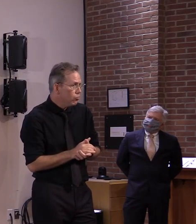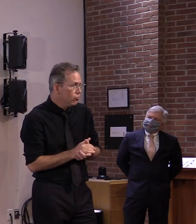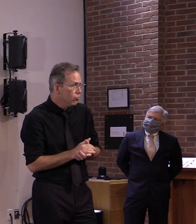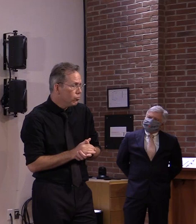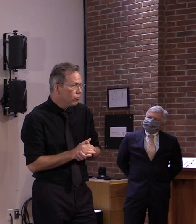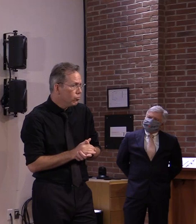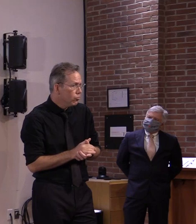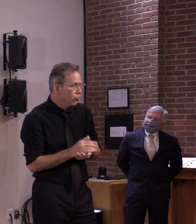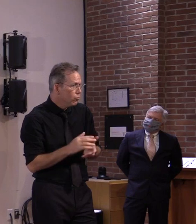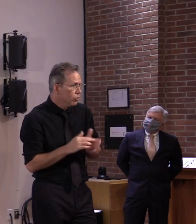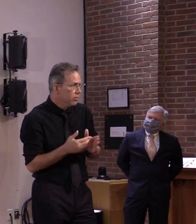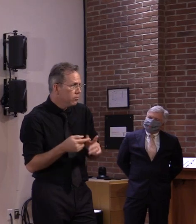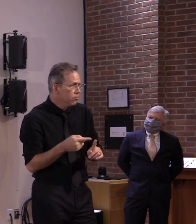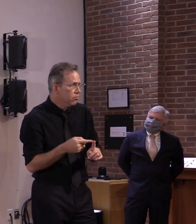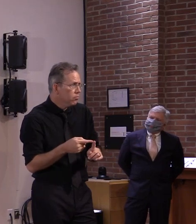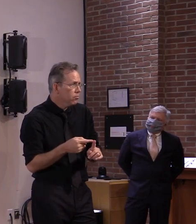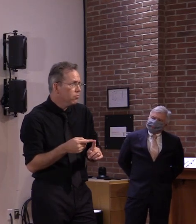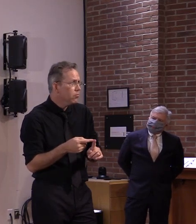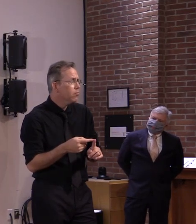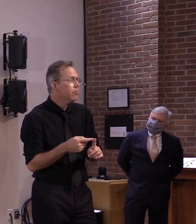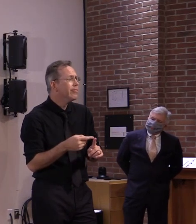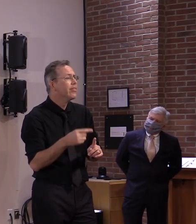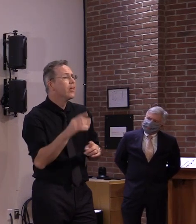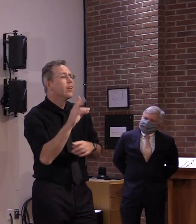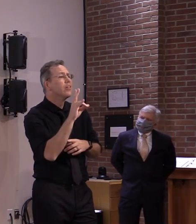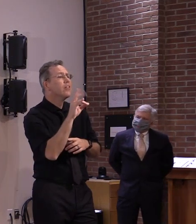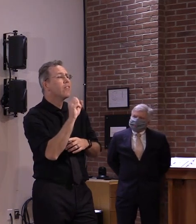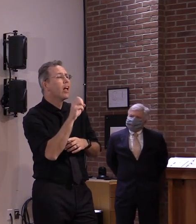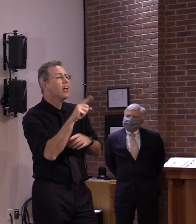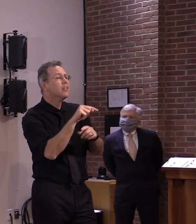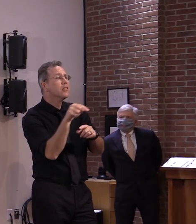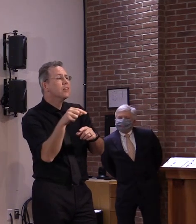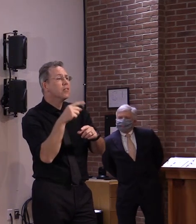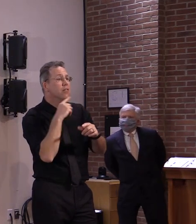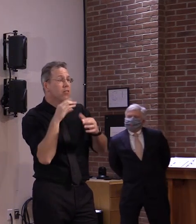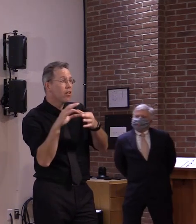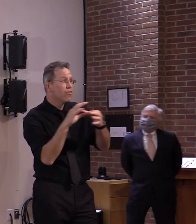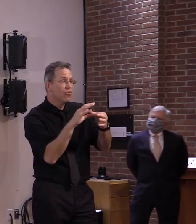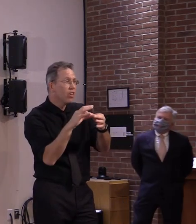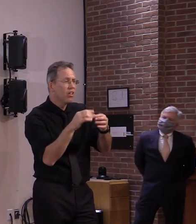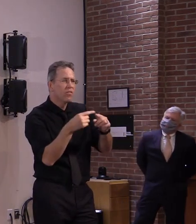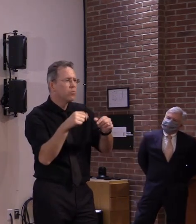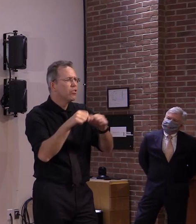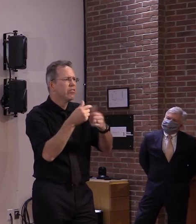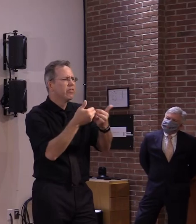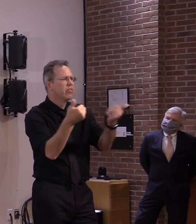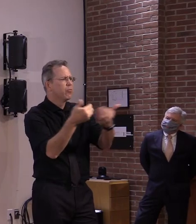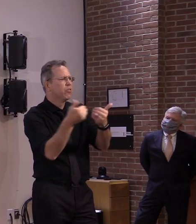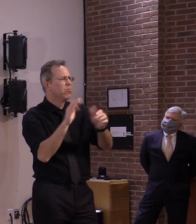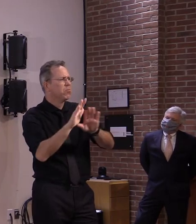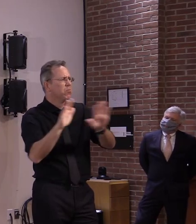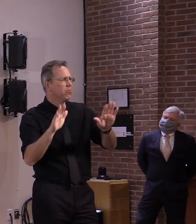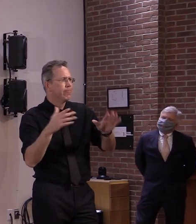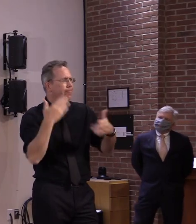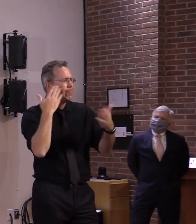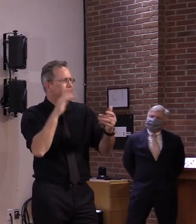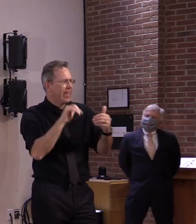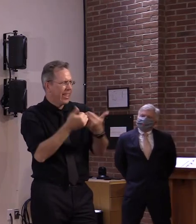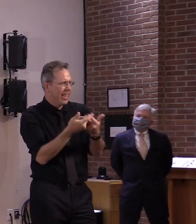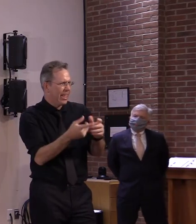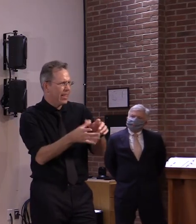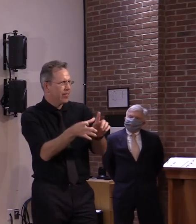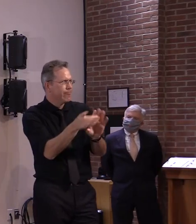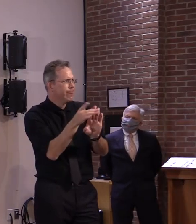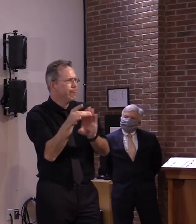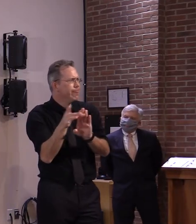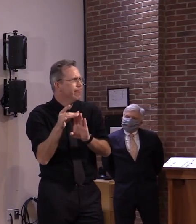They're not related to one another. Several have no idea how they would have even come